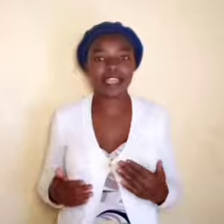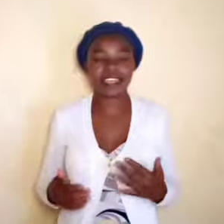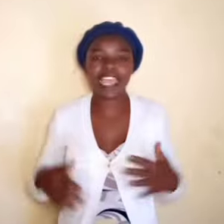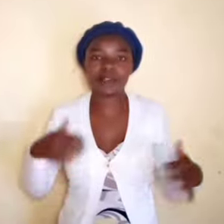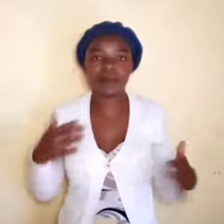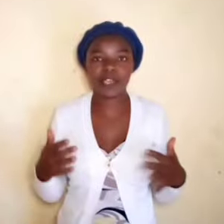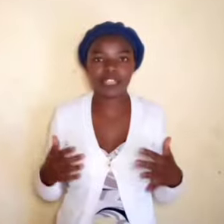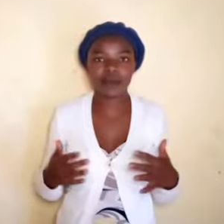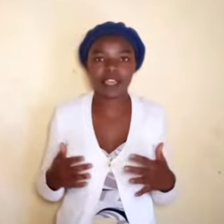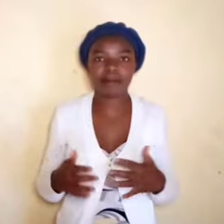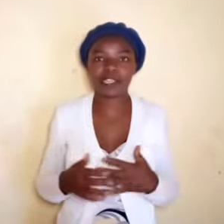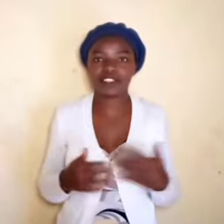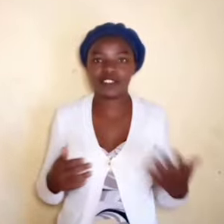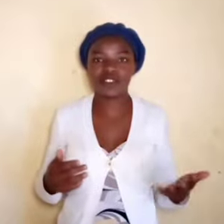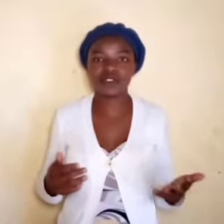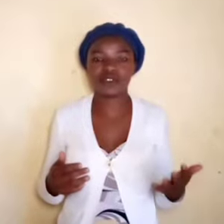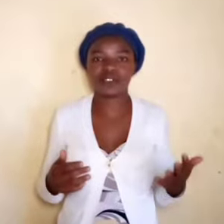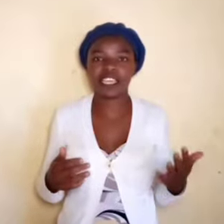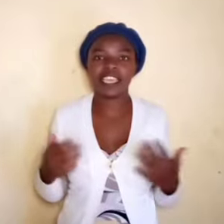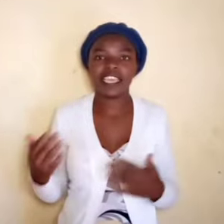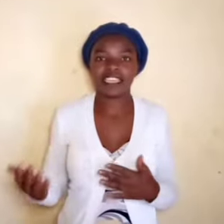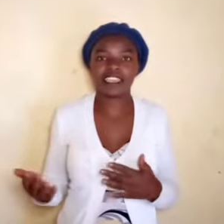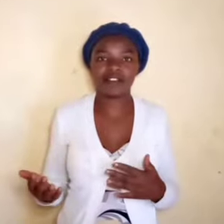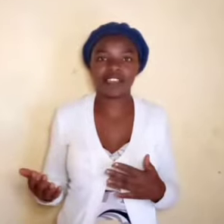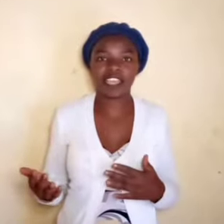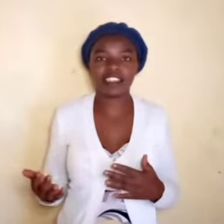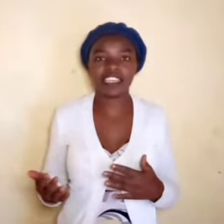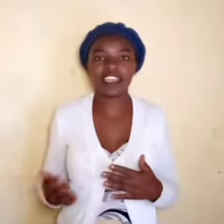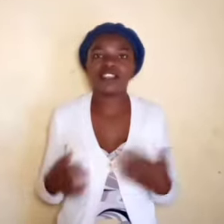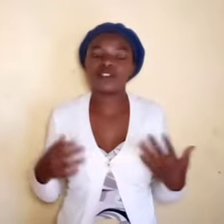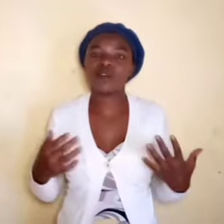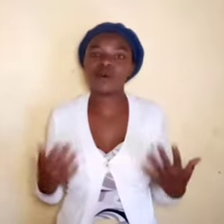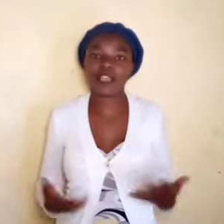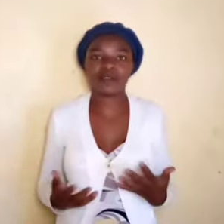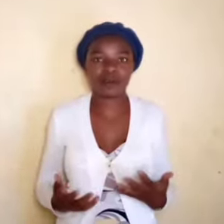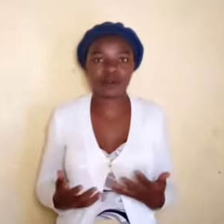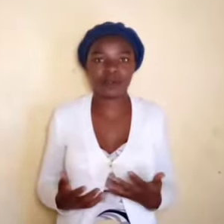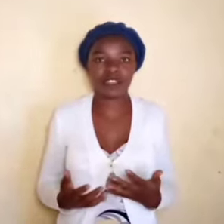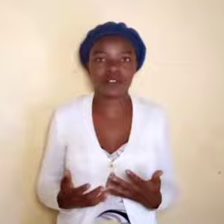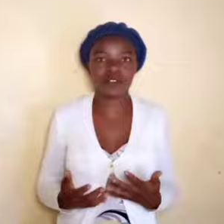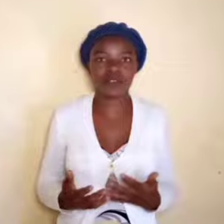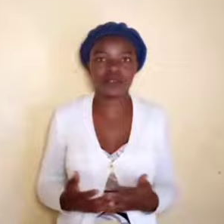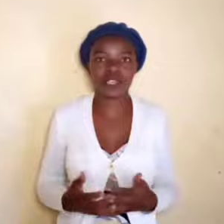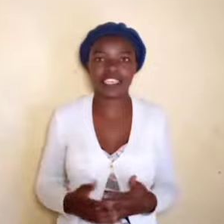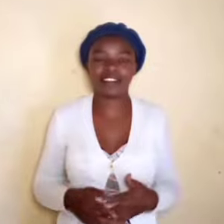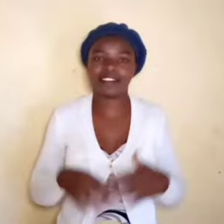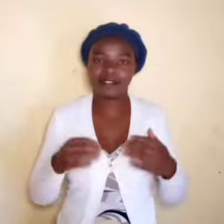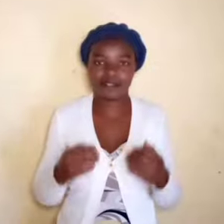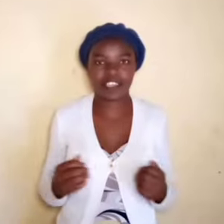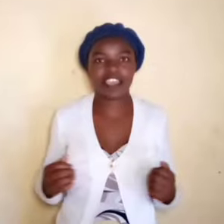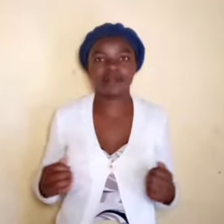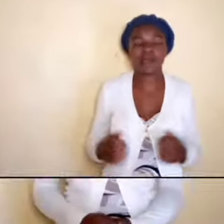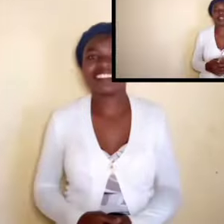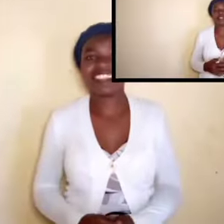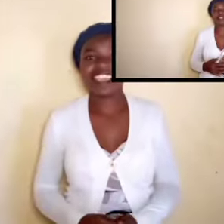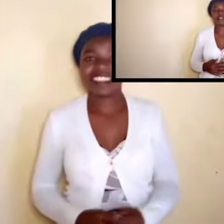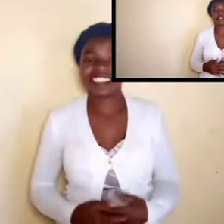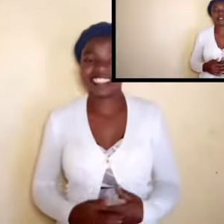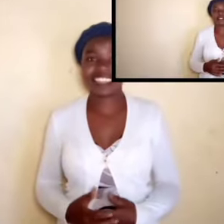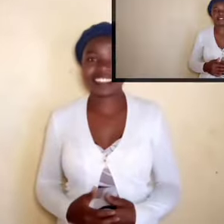a spoken word but new to the deaf culture. So what we used to do is fingerspell. The second reason